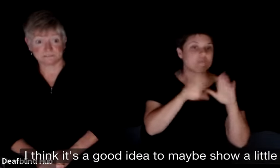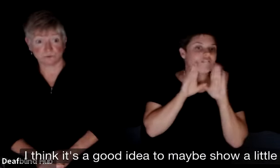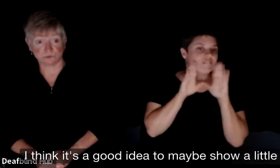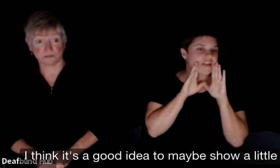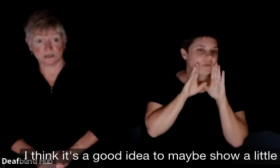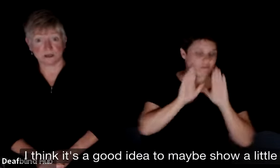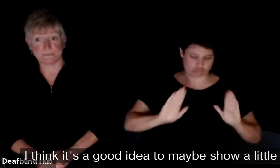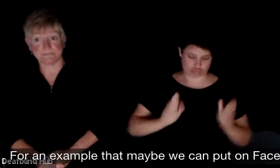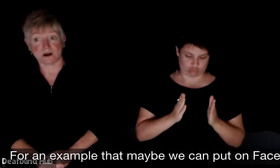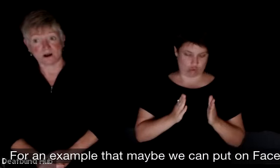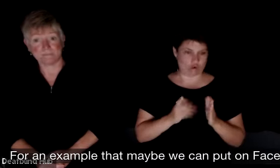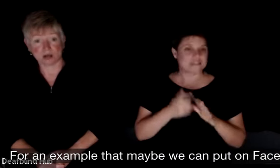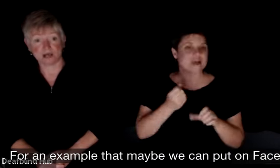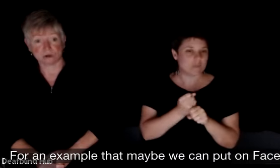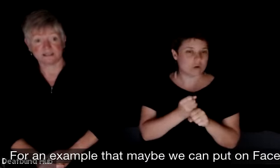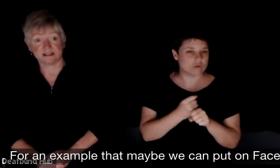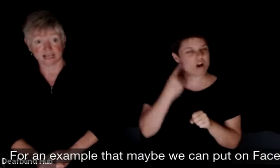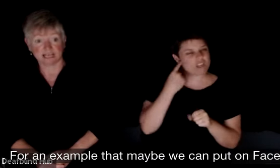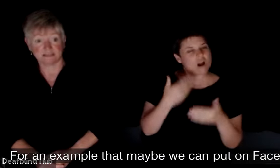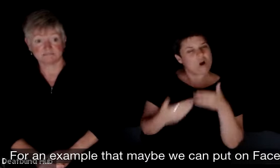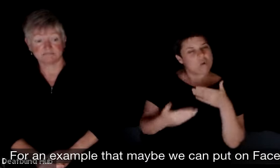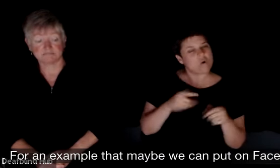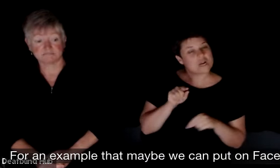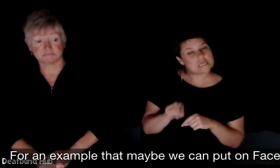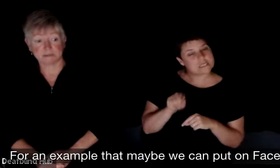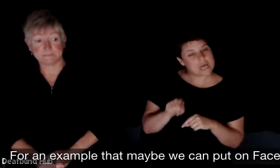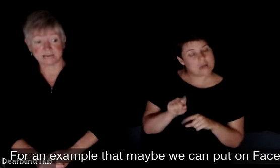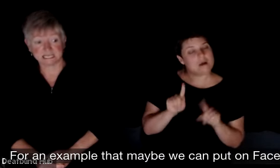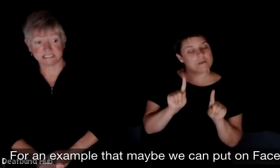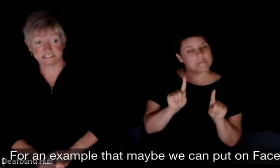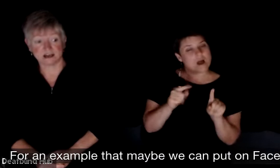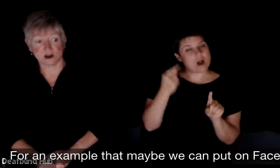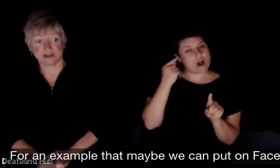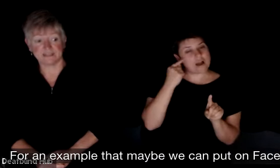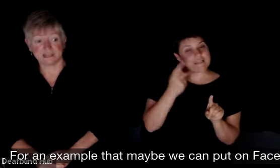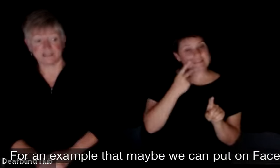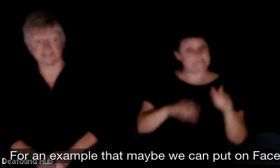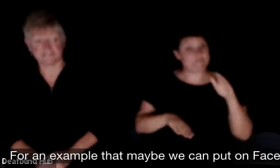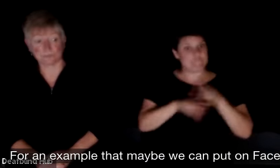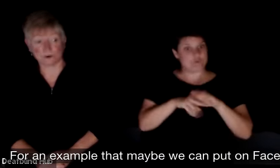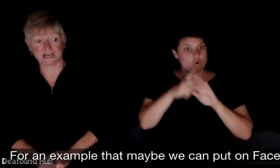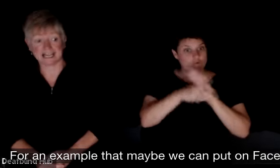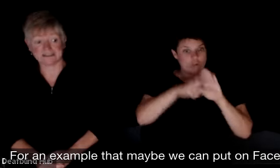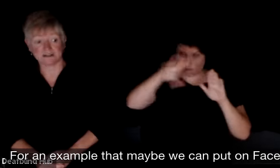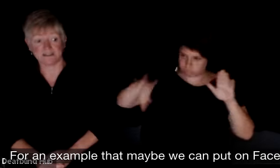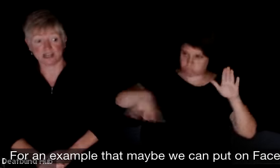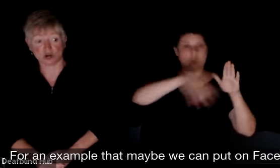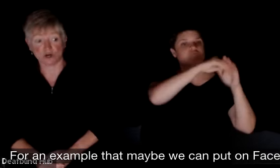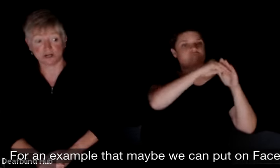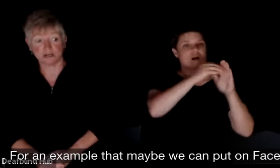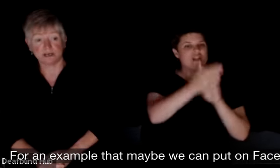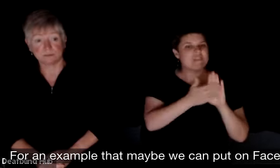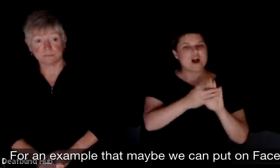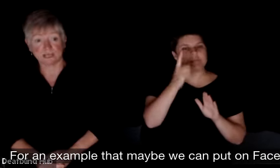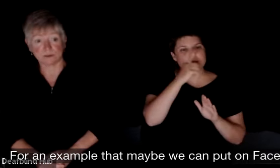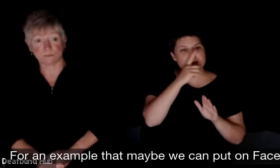So I might look at doing that. But I think if we put the whole thing, people can watch as little